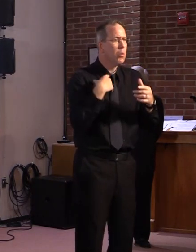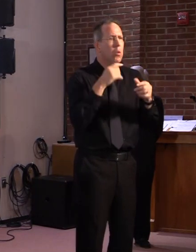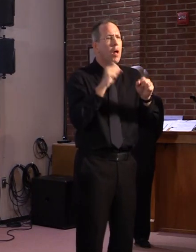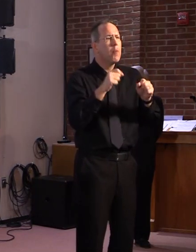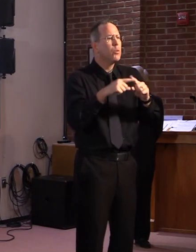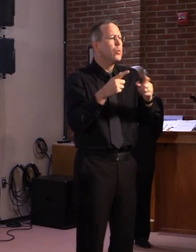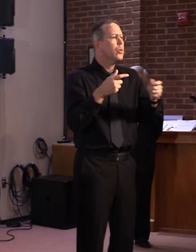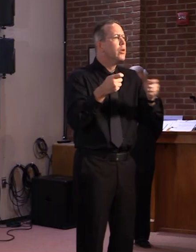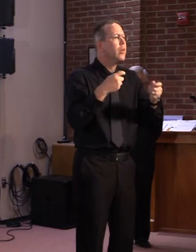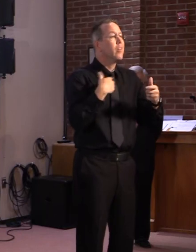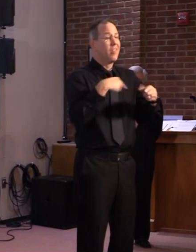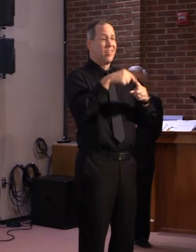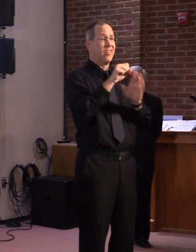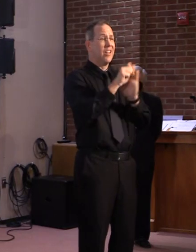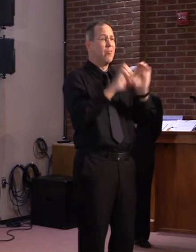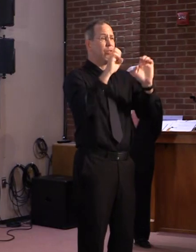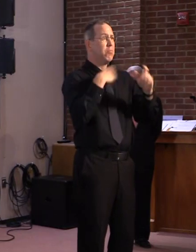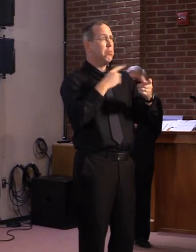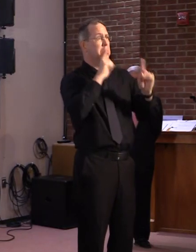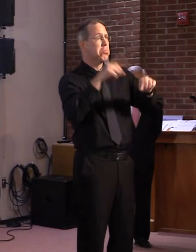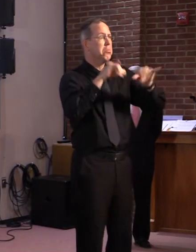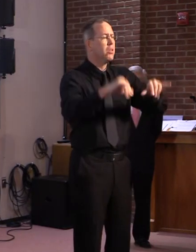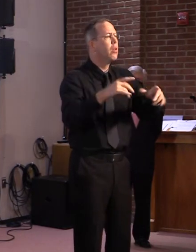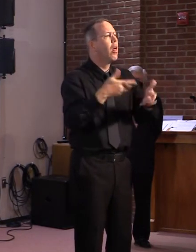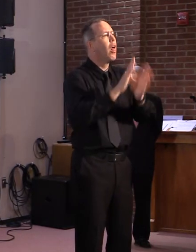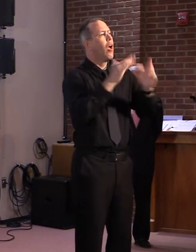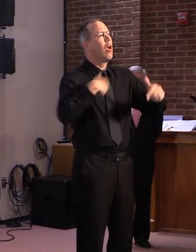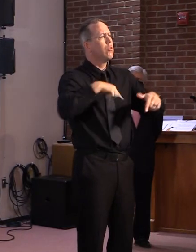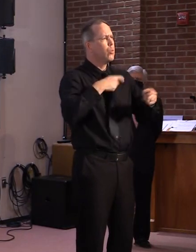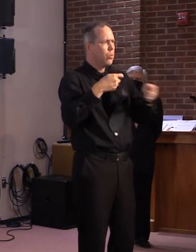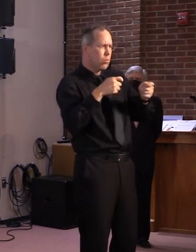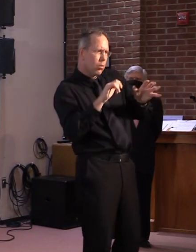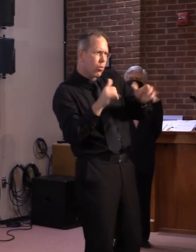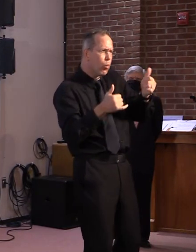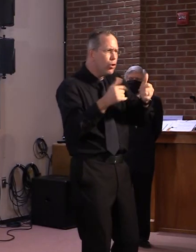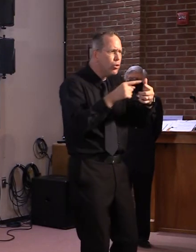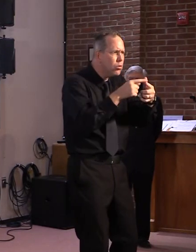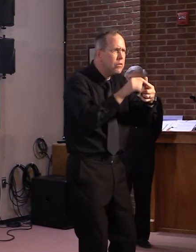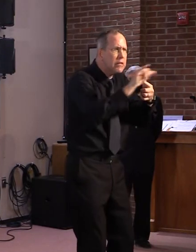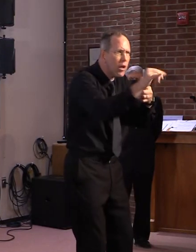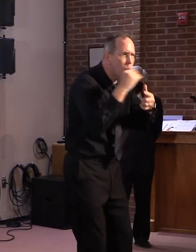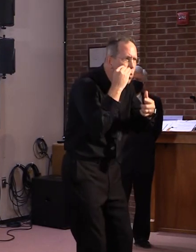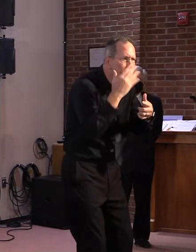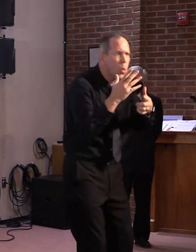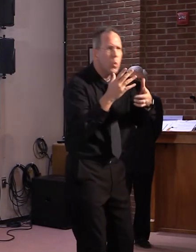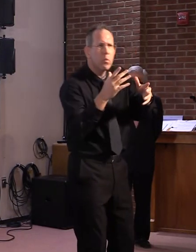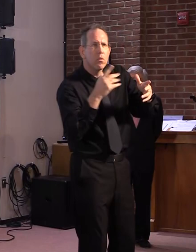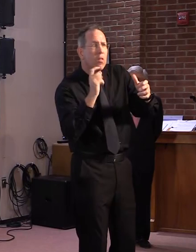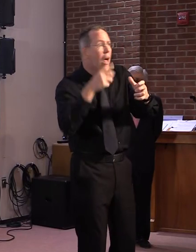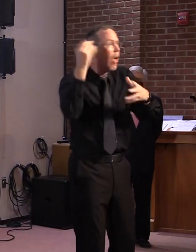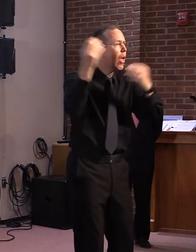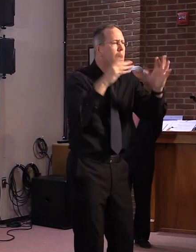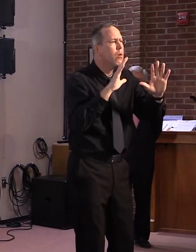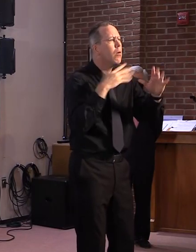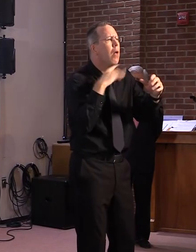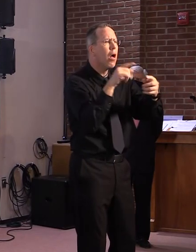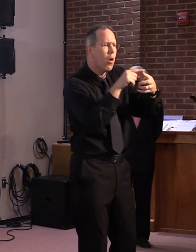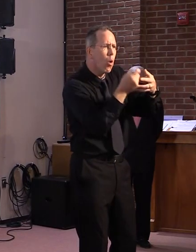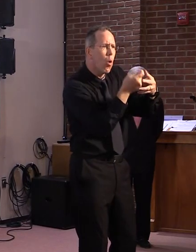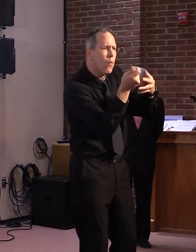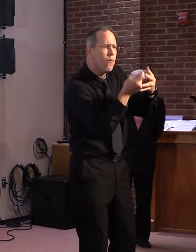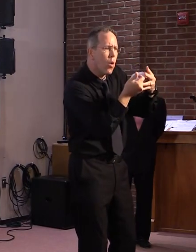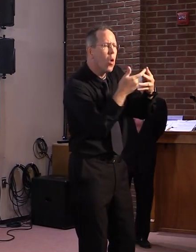our response. It's not the same thing as the stay-at-home order. And it doesn't mean all restrictions stay in